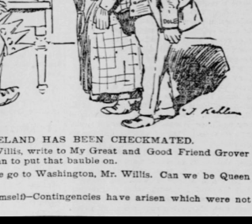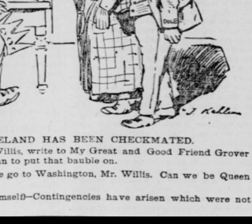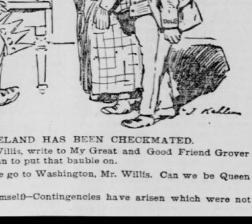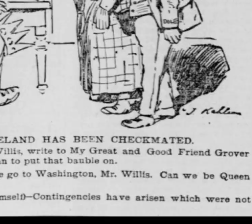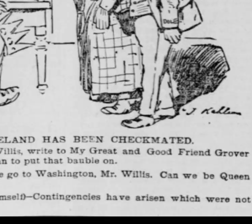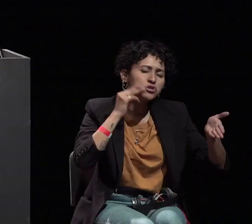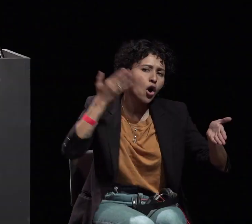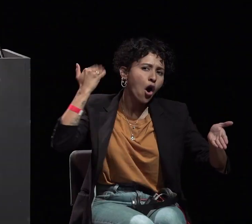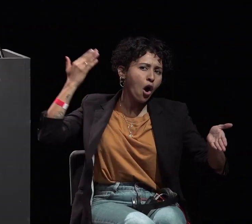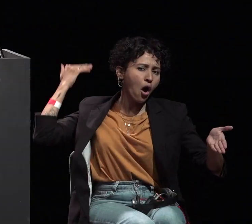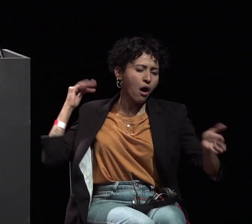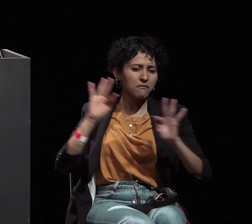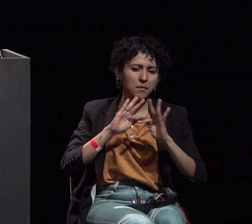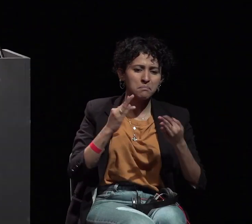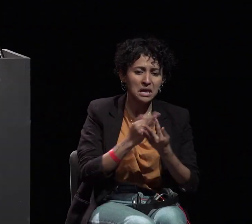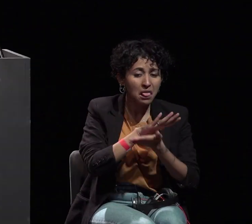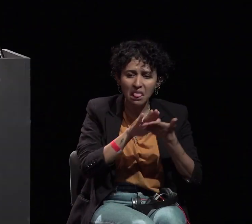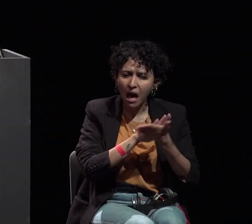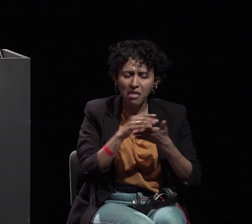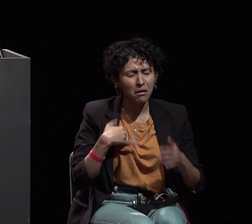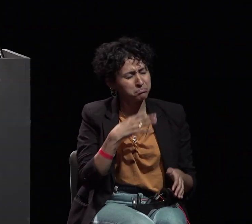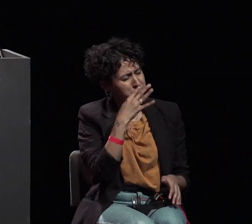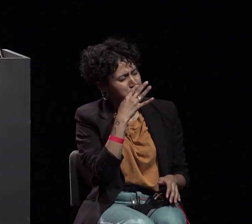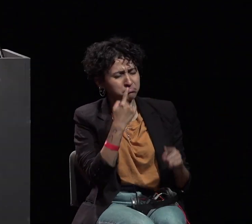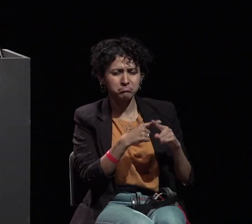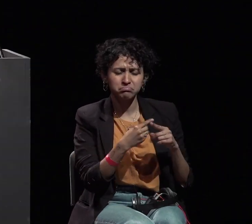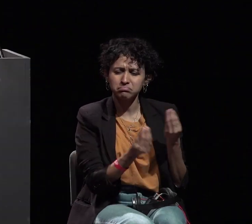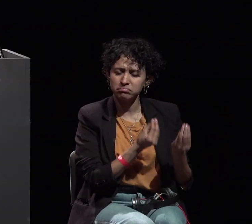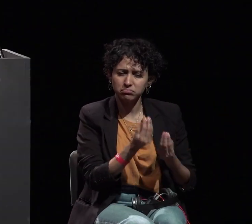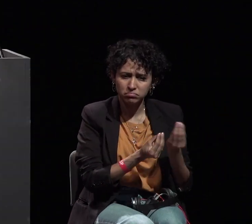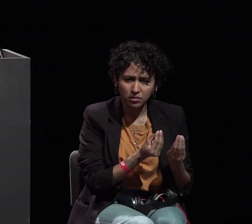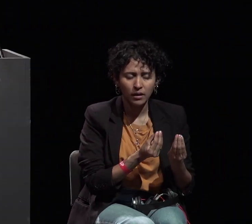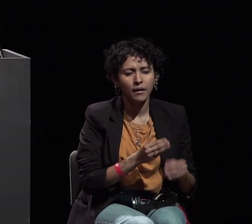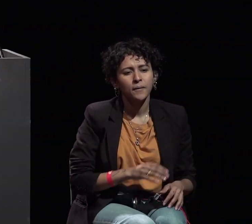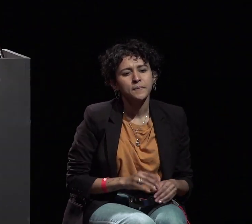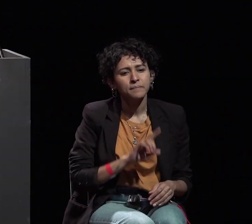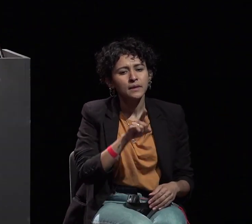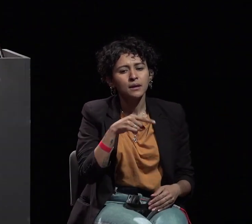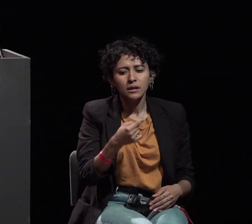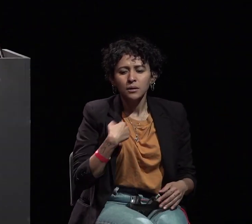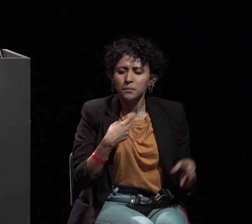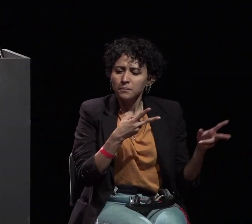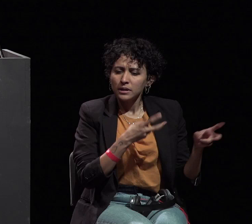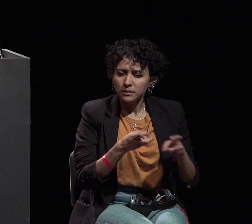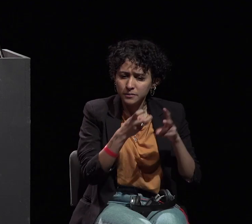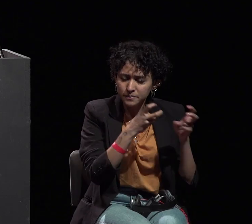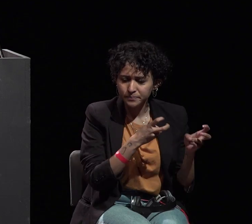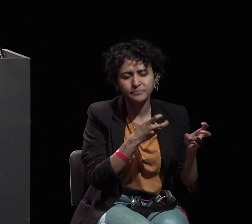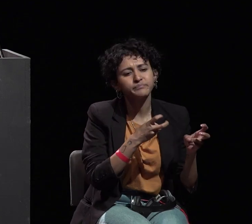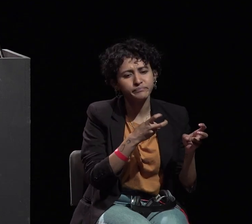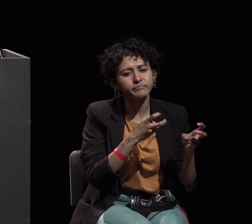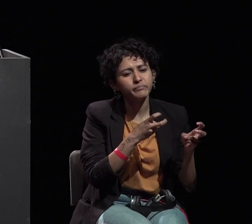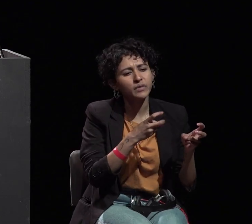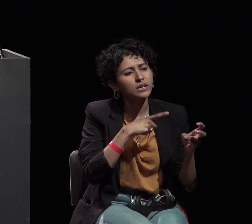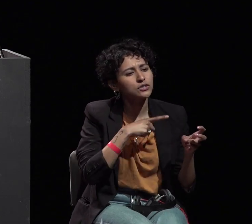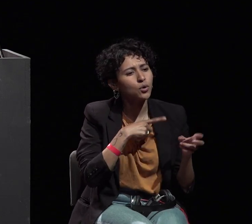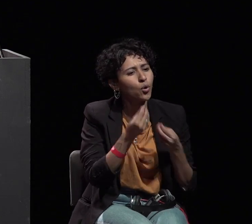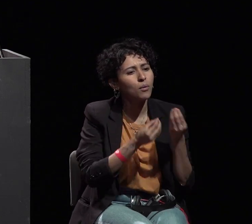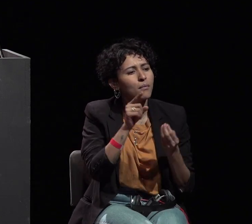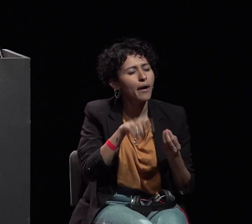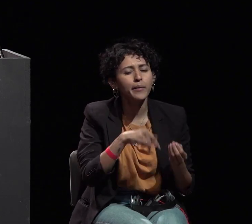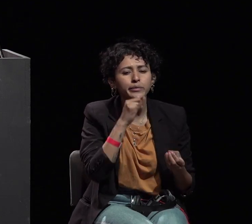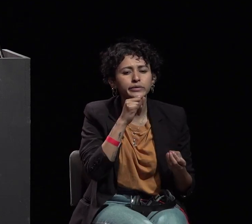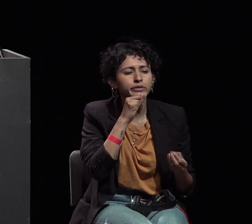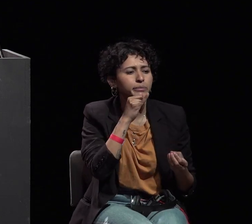Moreover, my new office was located in a building paid for and named after a man whose profits in the textile trade were derived from the cheap price of cotton from